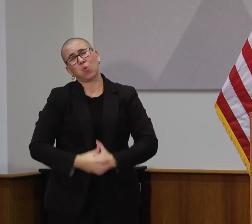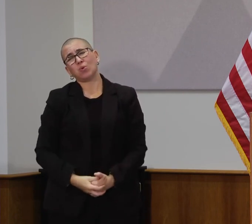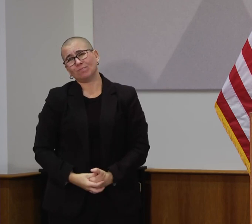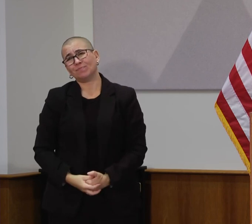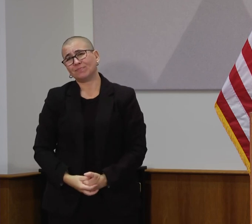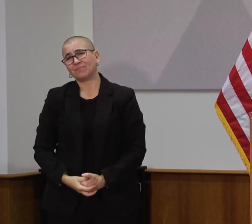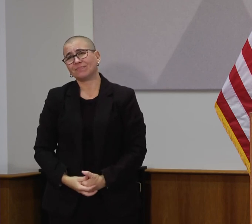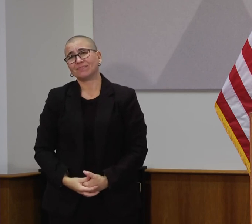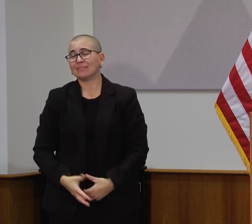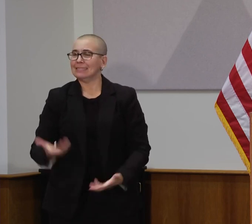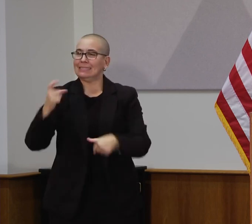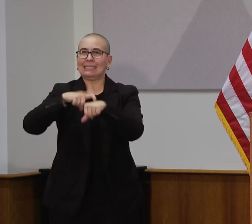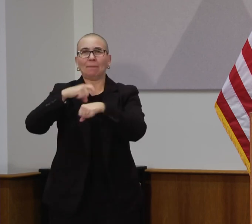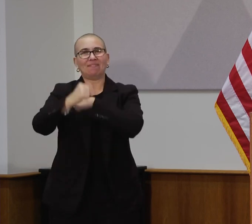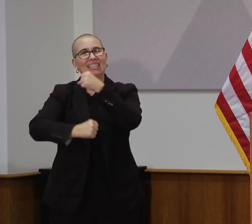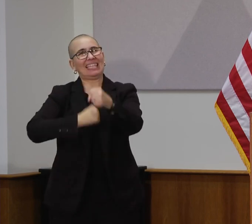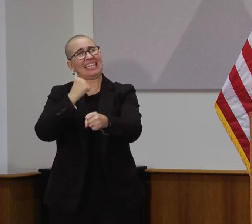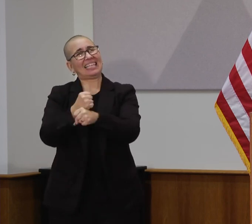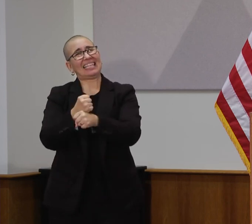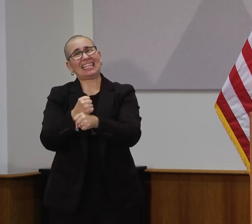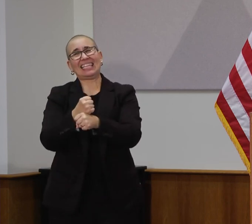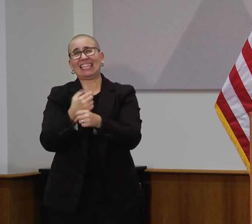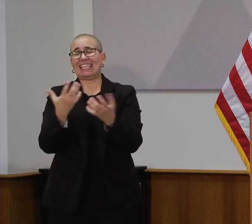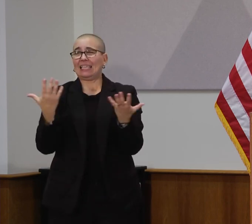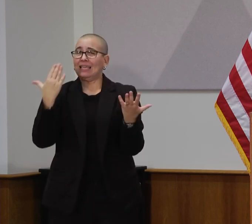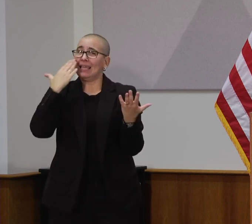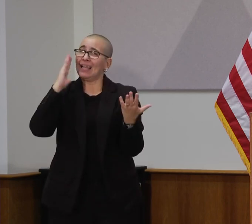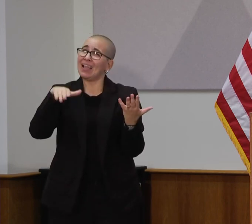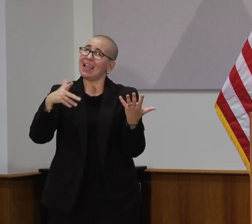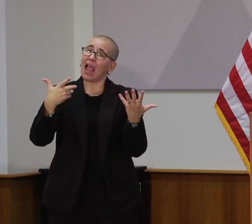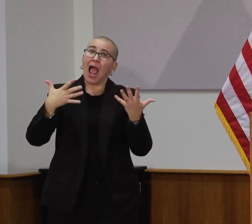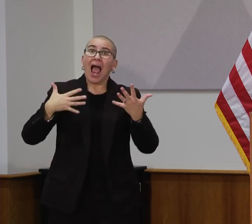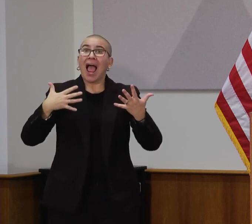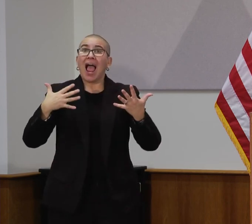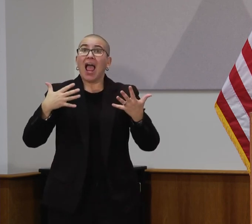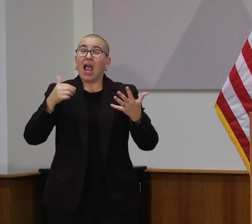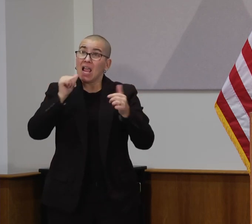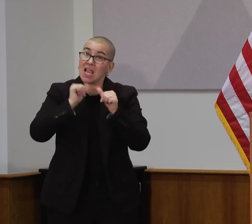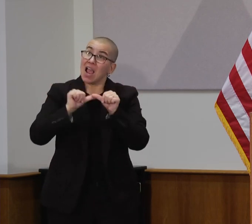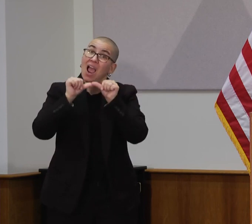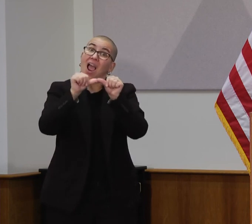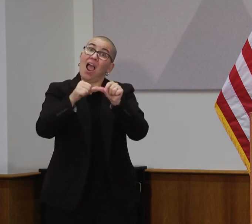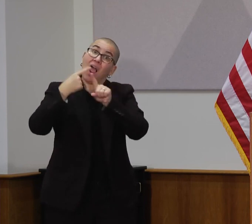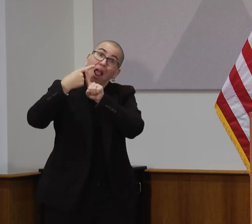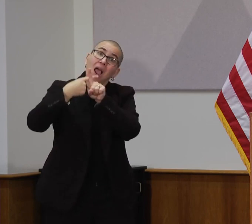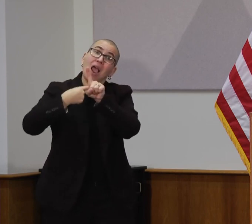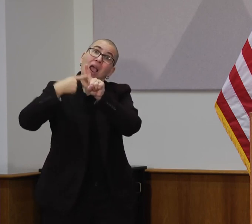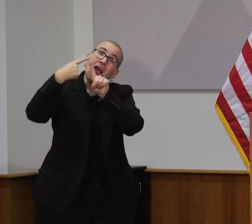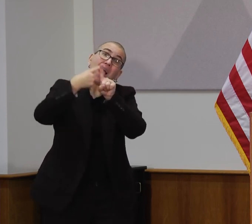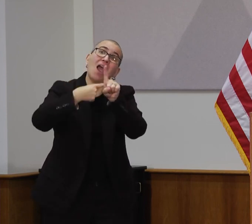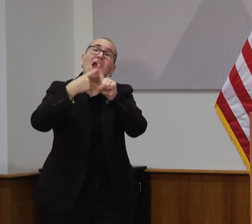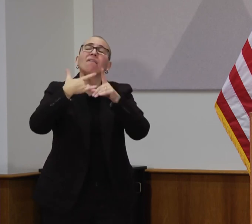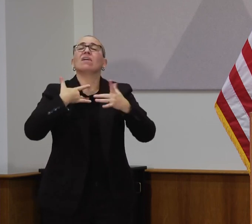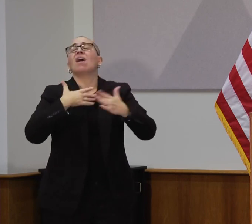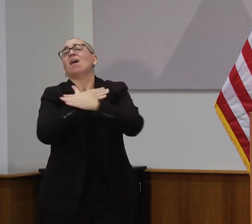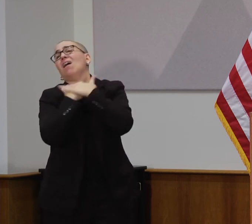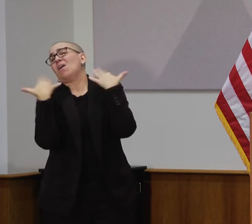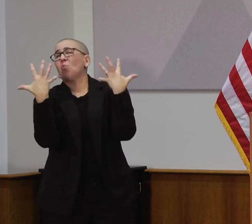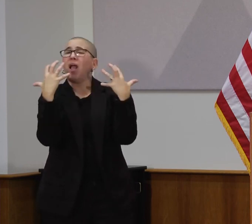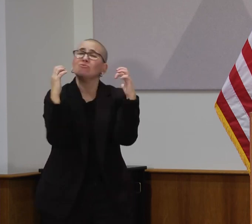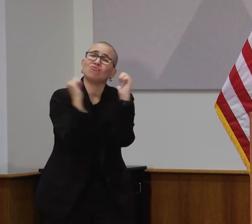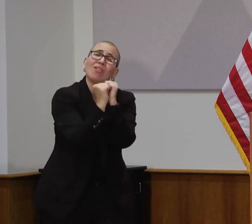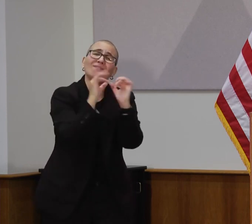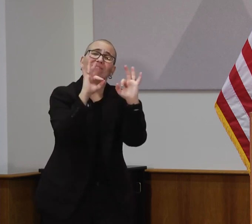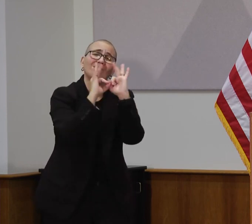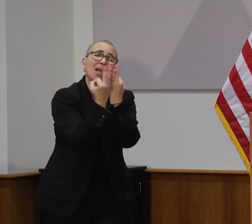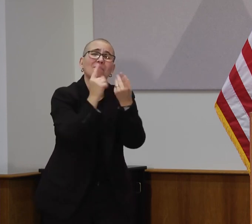year this is, this year of all years, not to be with the people we love. And we know there will be a lot of pushback, a lot